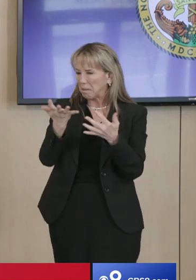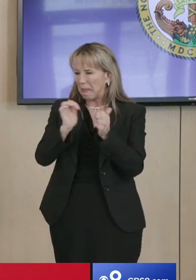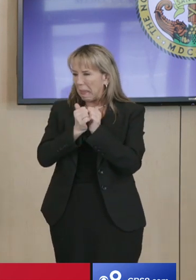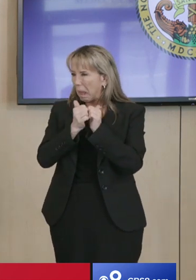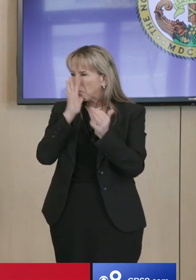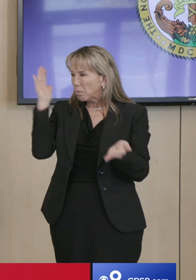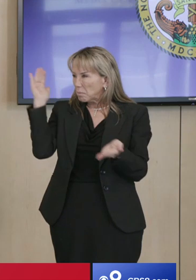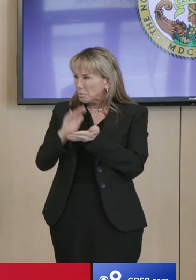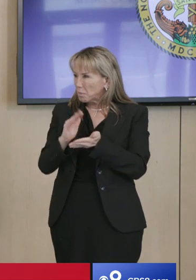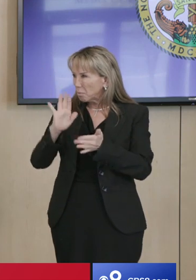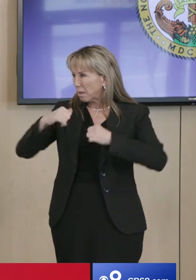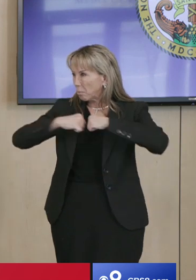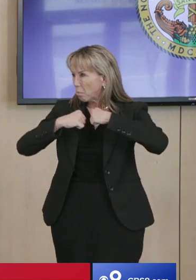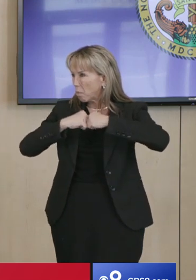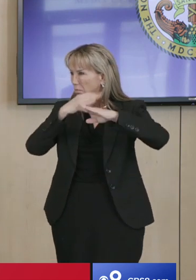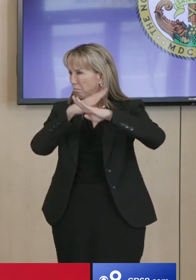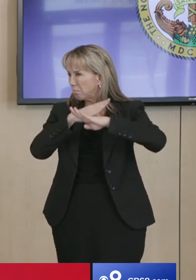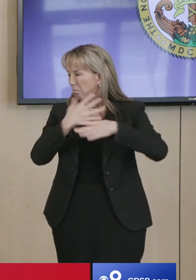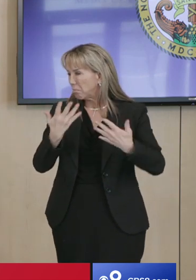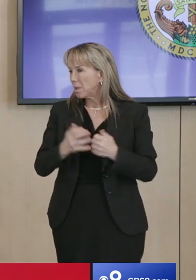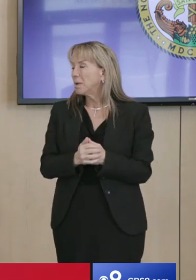Okay, Dr. McDonald's going to answer that one.